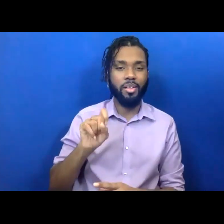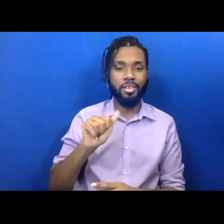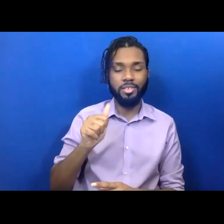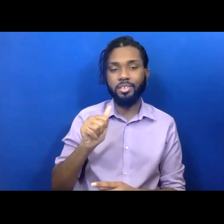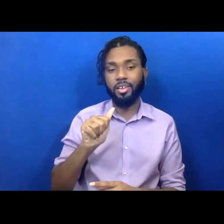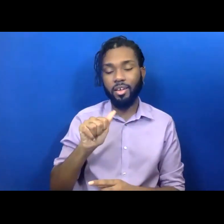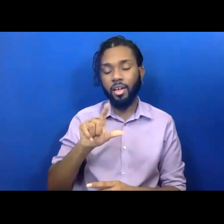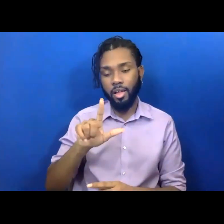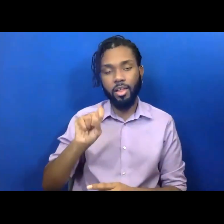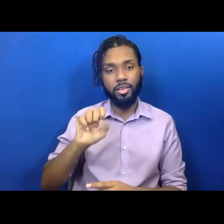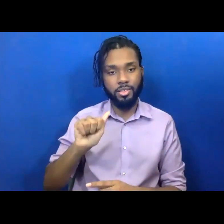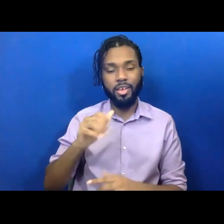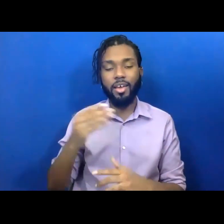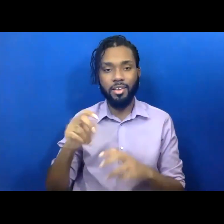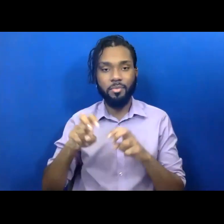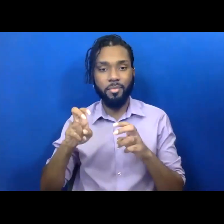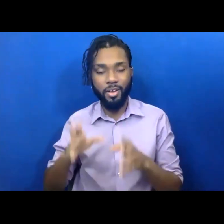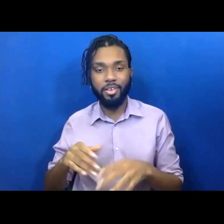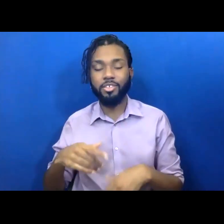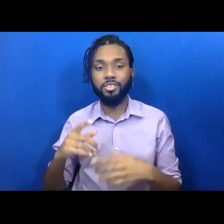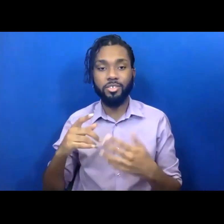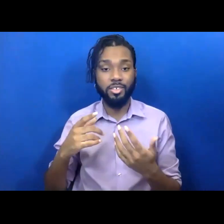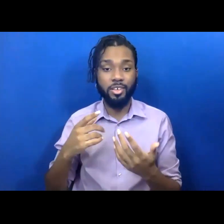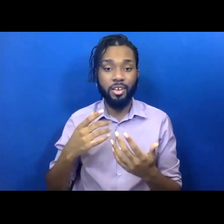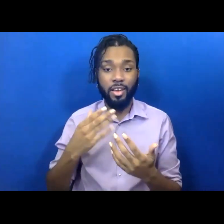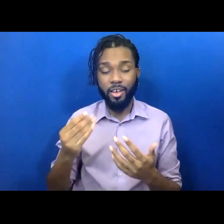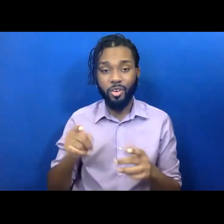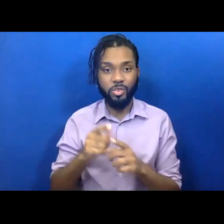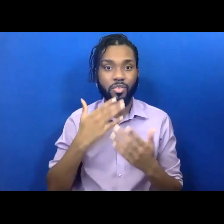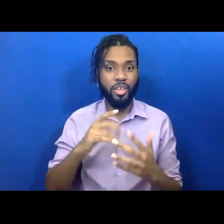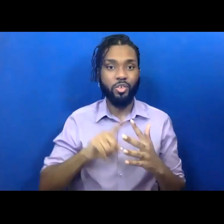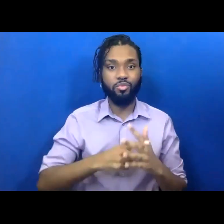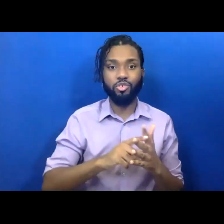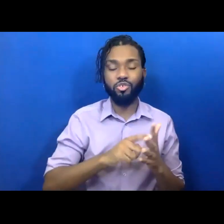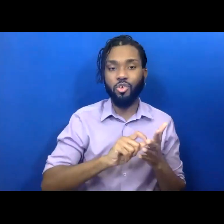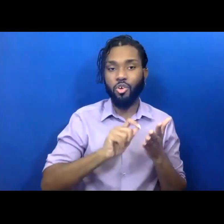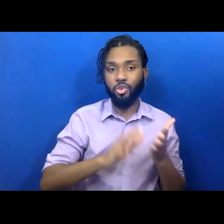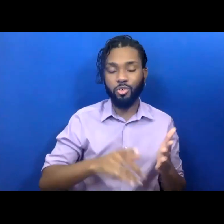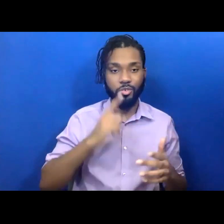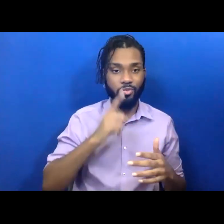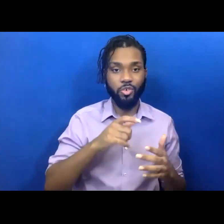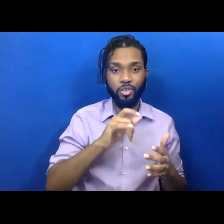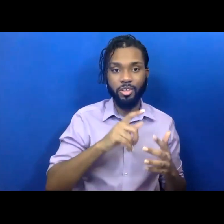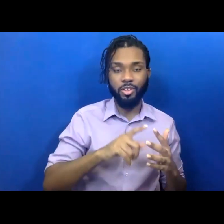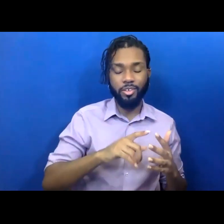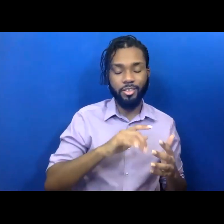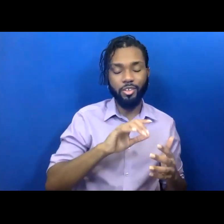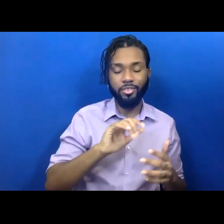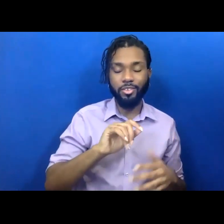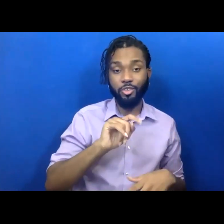the time, both the authors of the original article and the respondents, and to all of you in the audience for